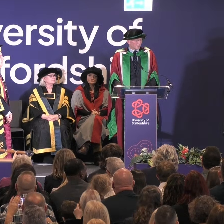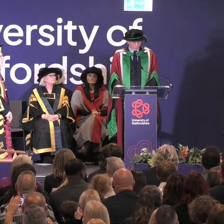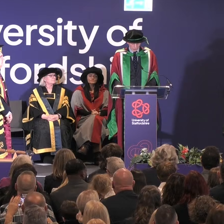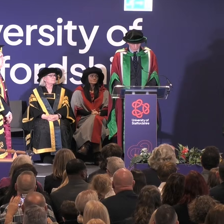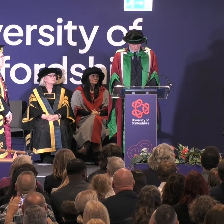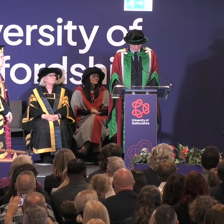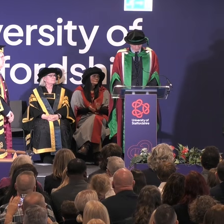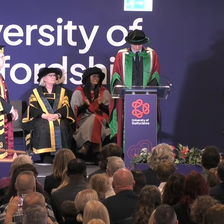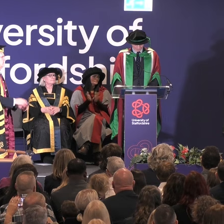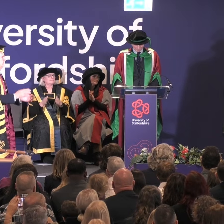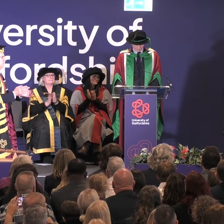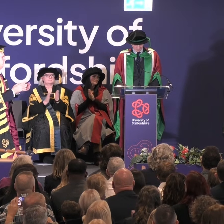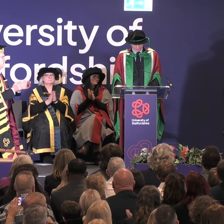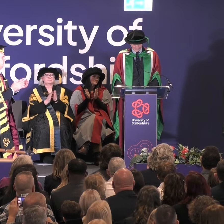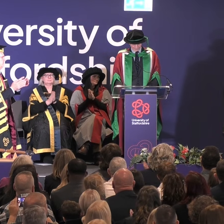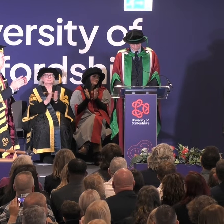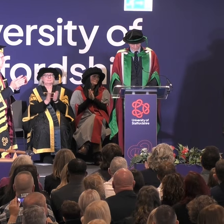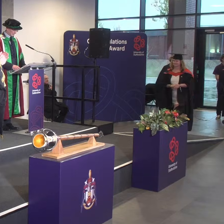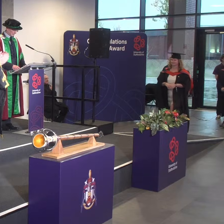Victoria Cox.